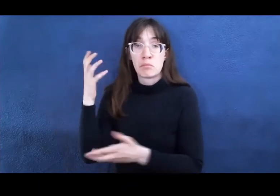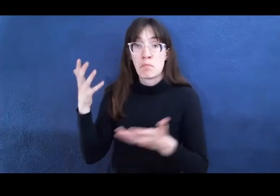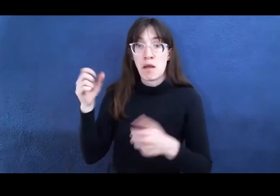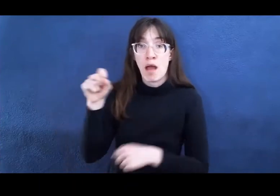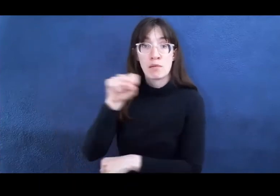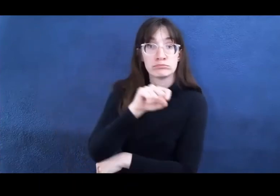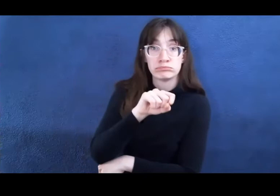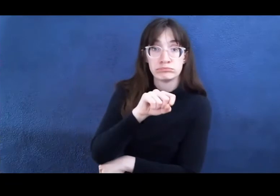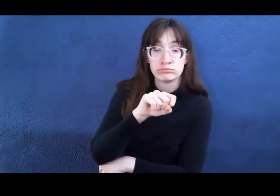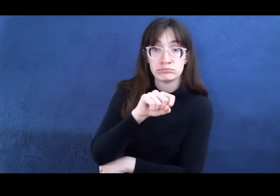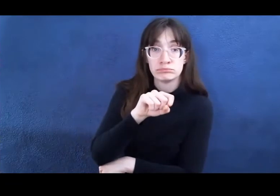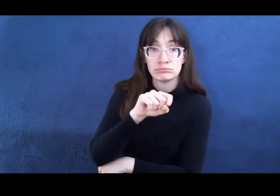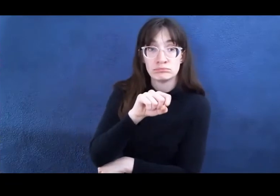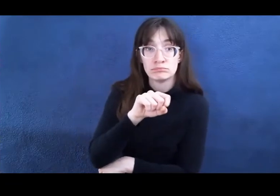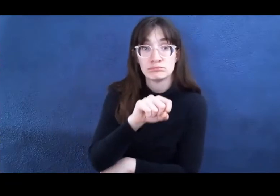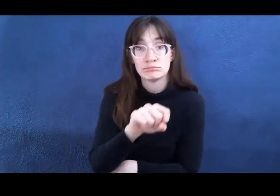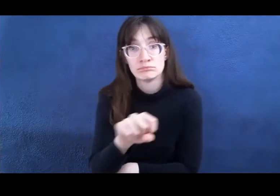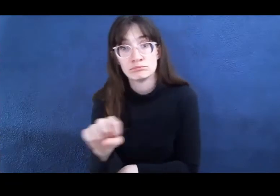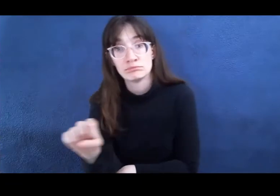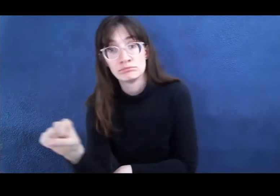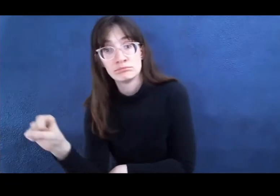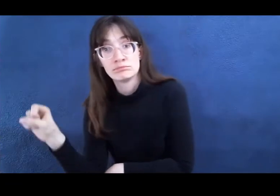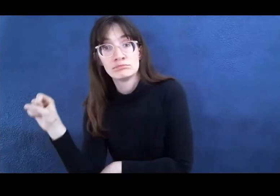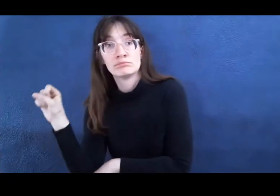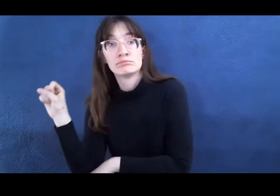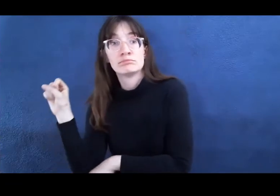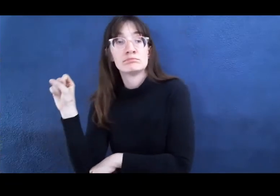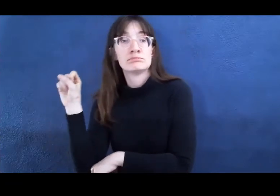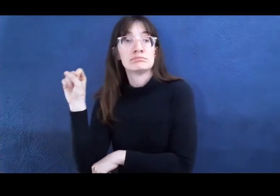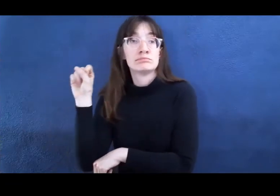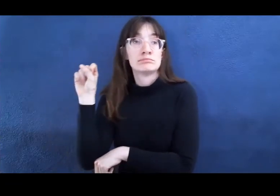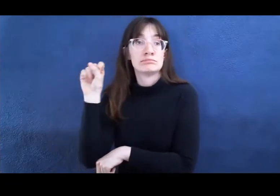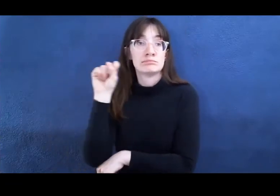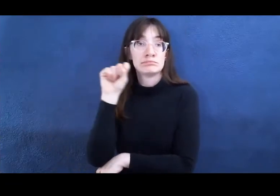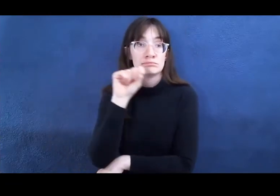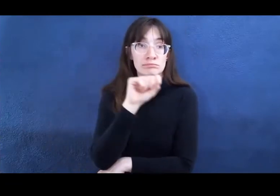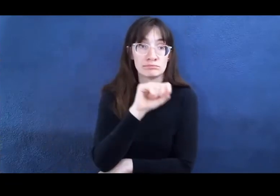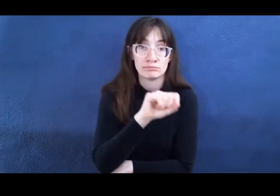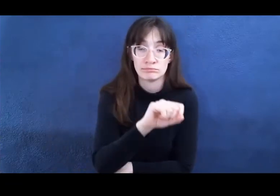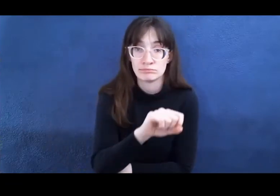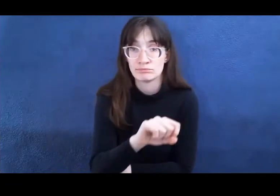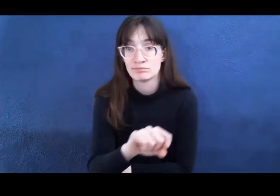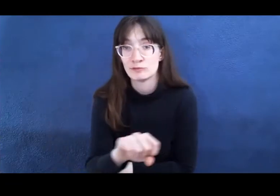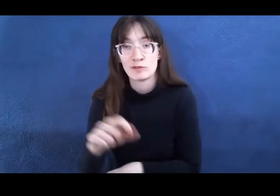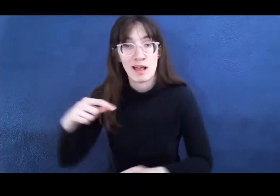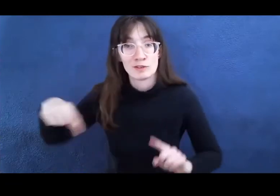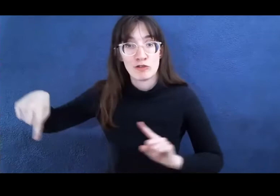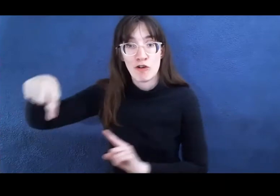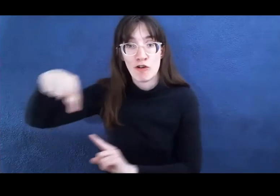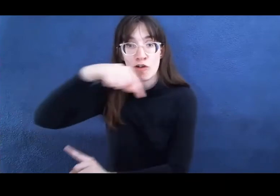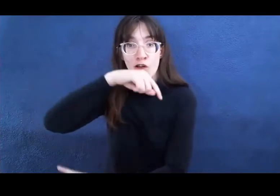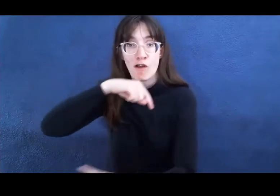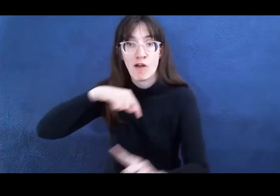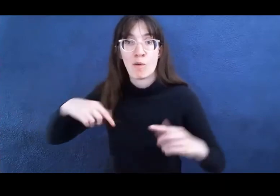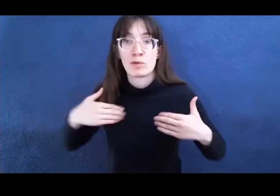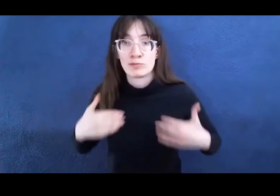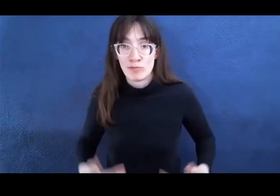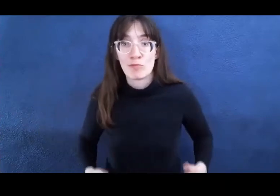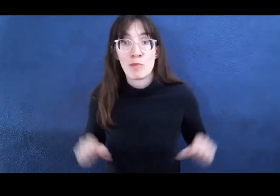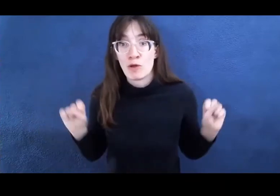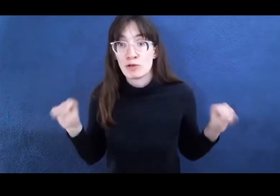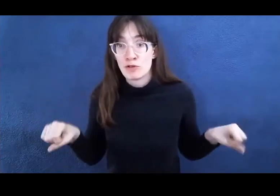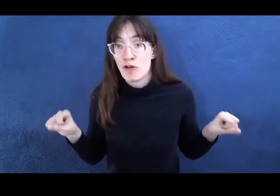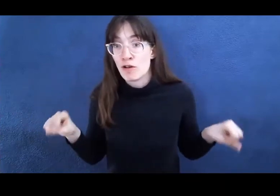the other side, and maybe you come forward. So you might be creating kind of a circle motion with your torso. You might